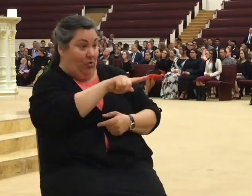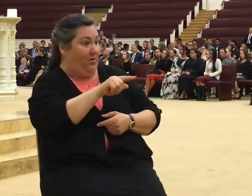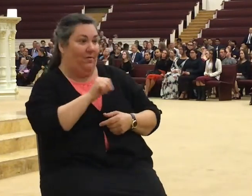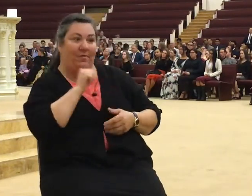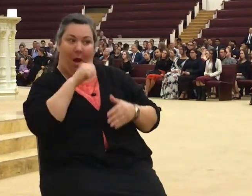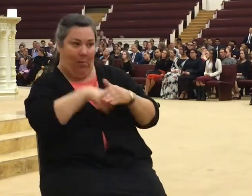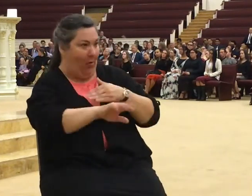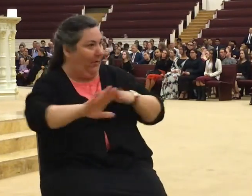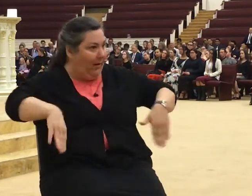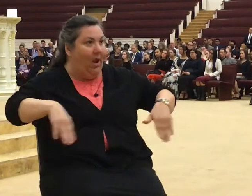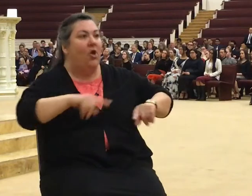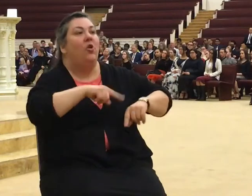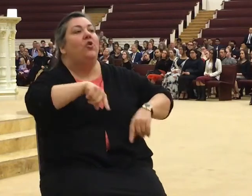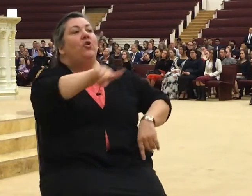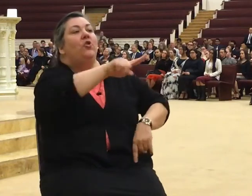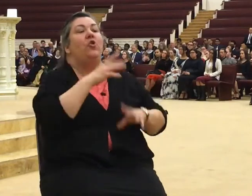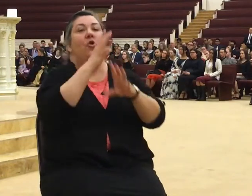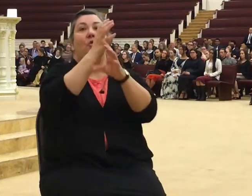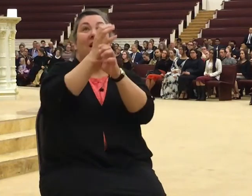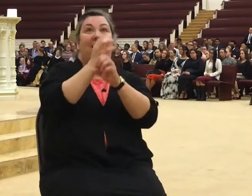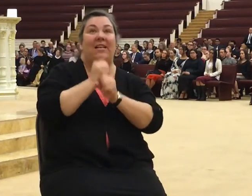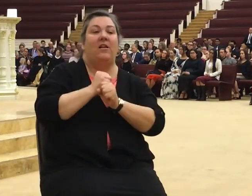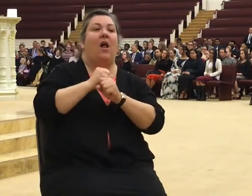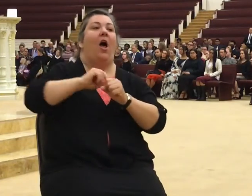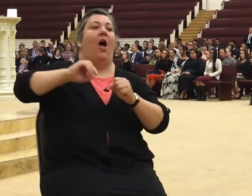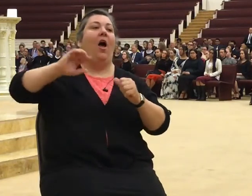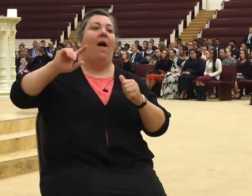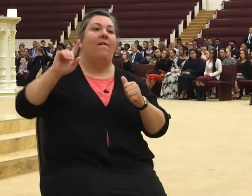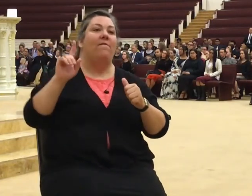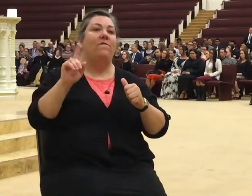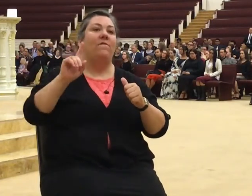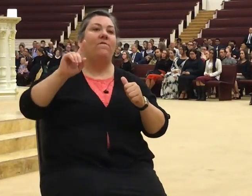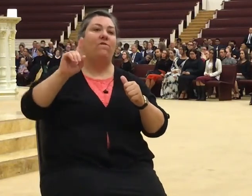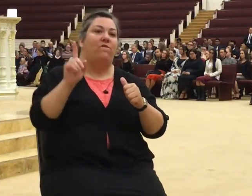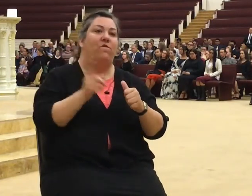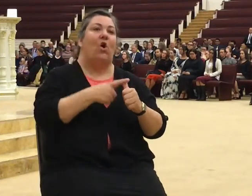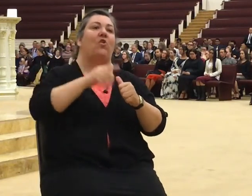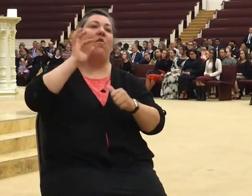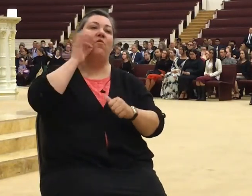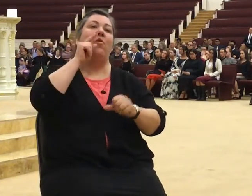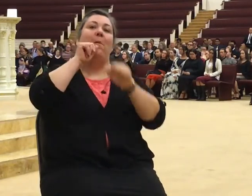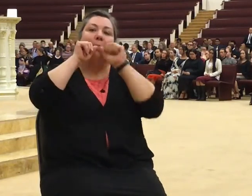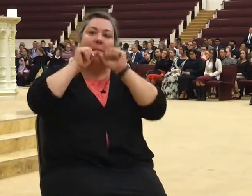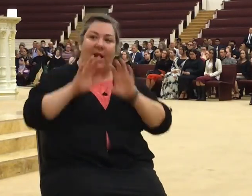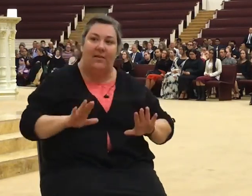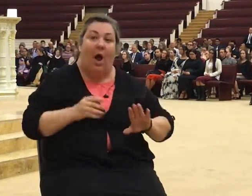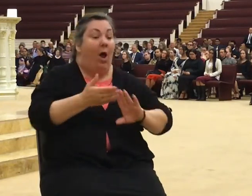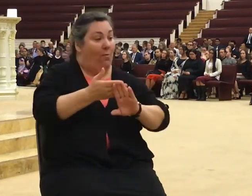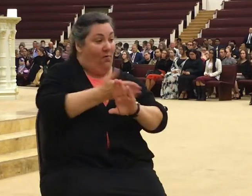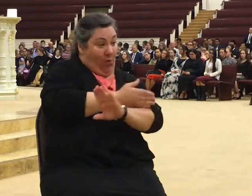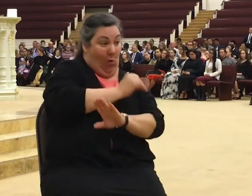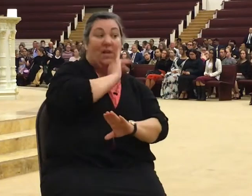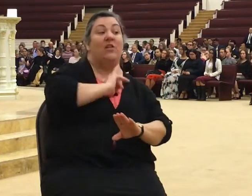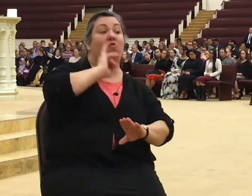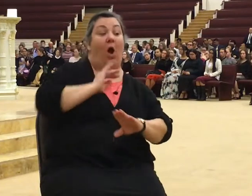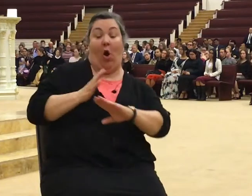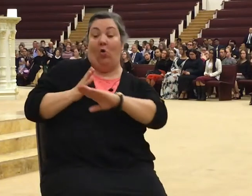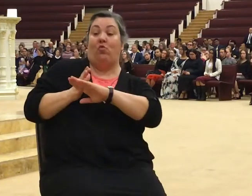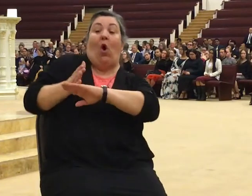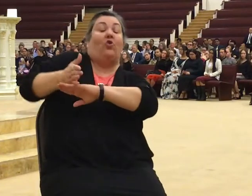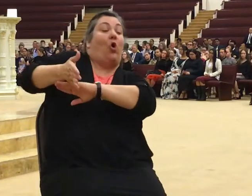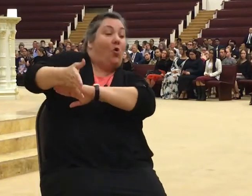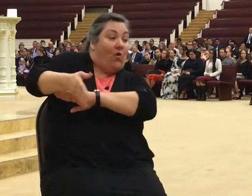you achieved a first fruits blessing. Before Israel got to cross the land,